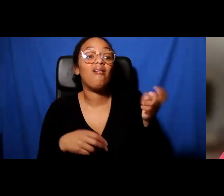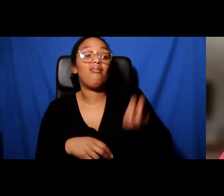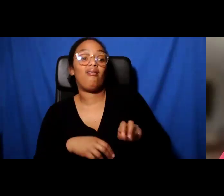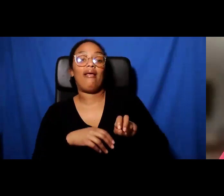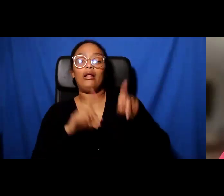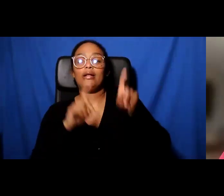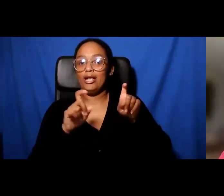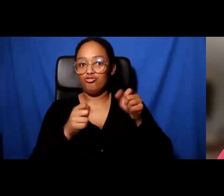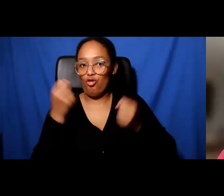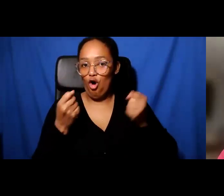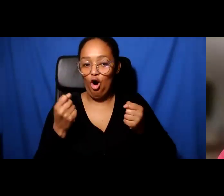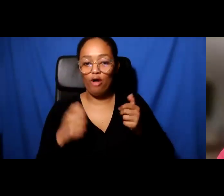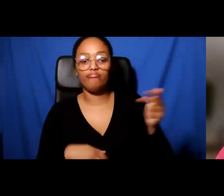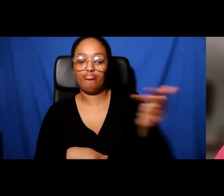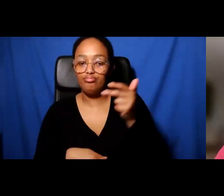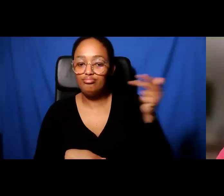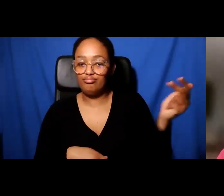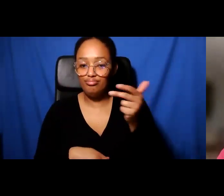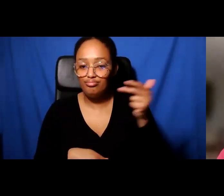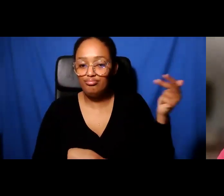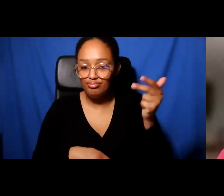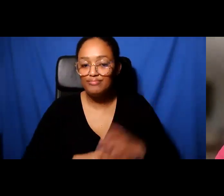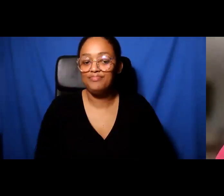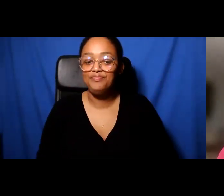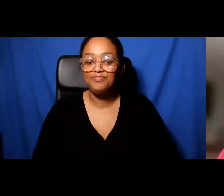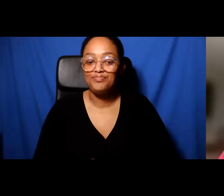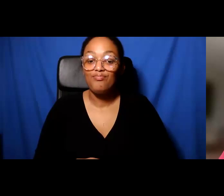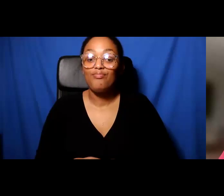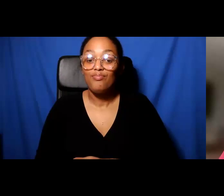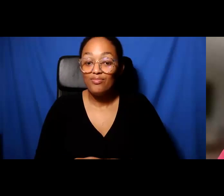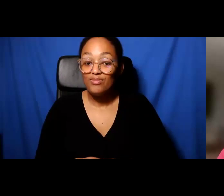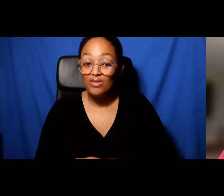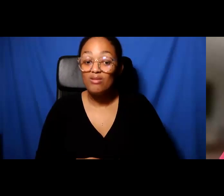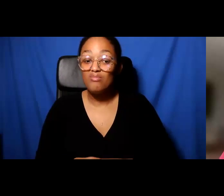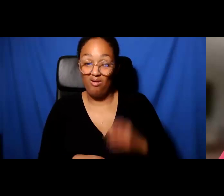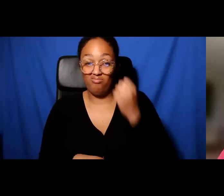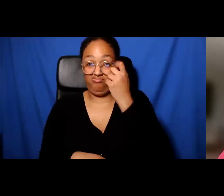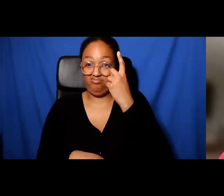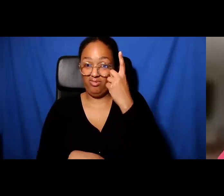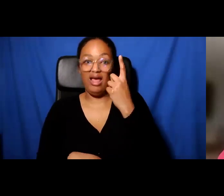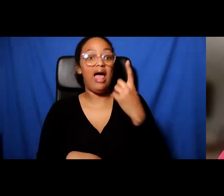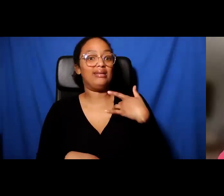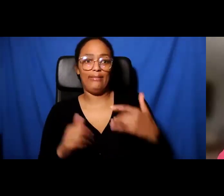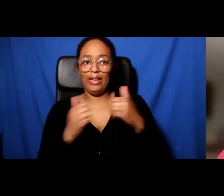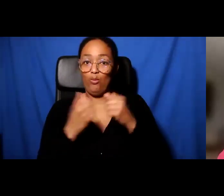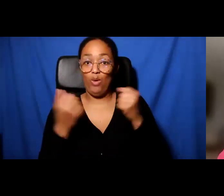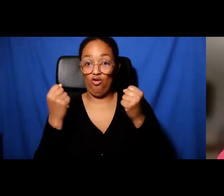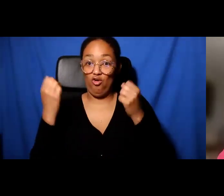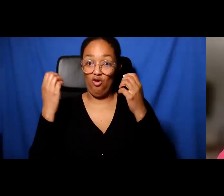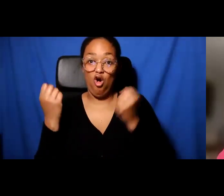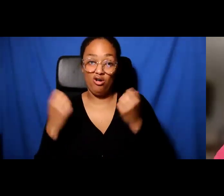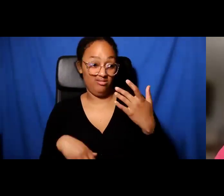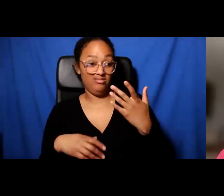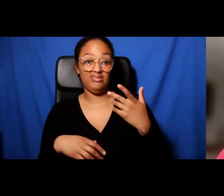let a salesman call them on the phone and say, hey, I got a car. You'll love it. Send me